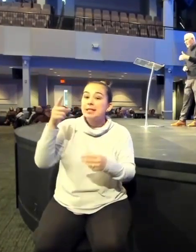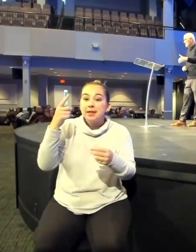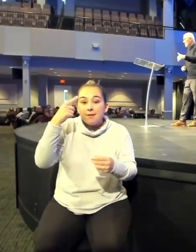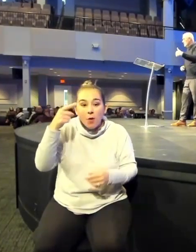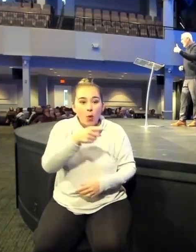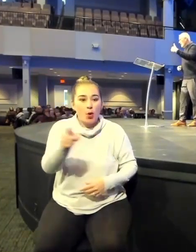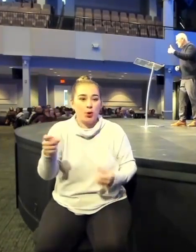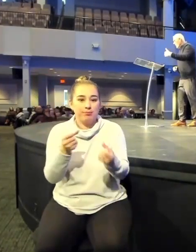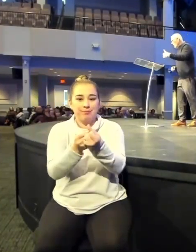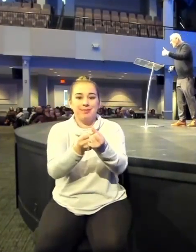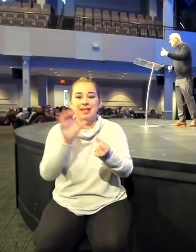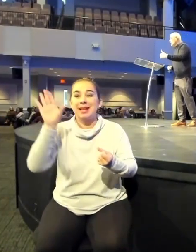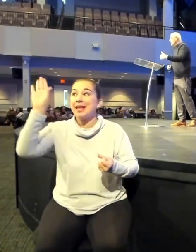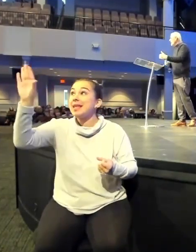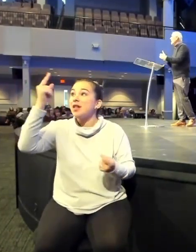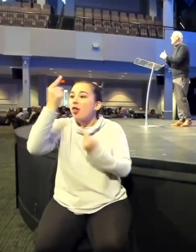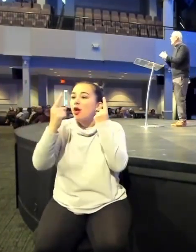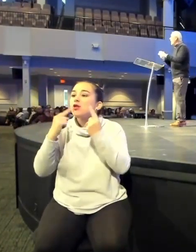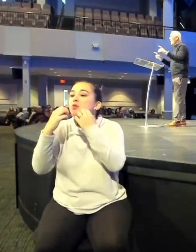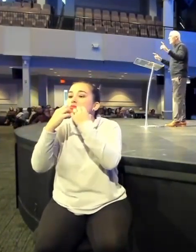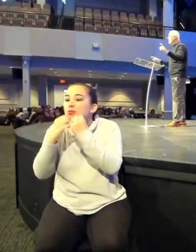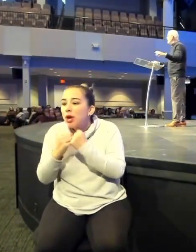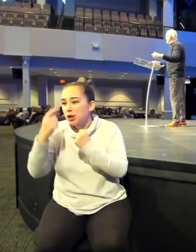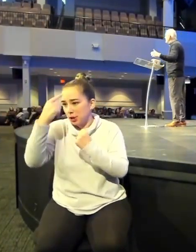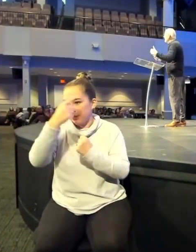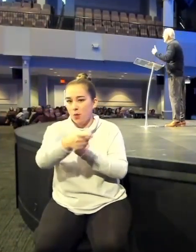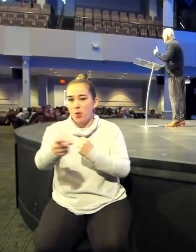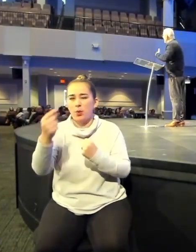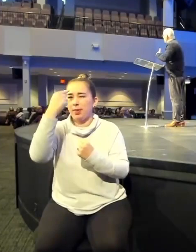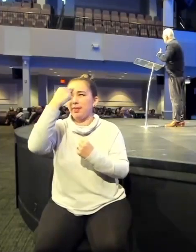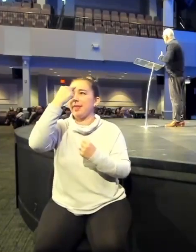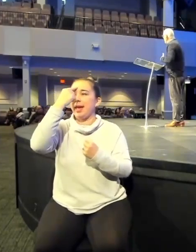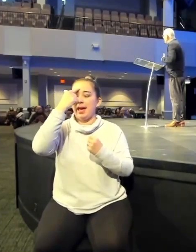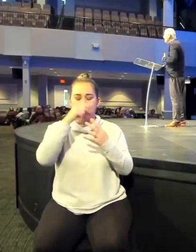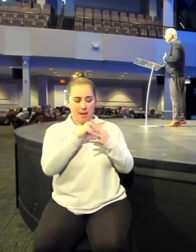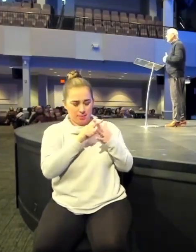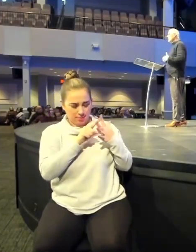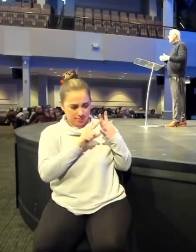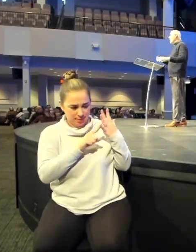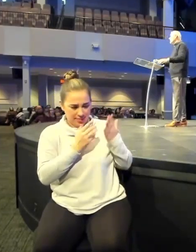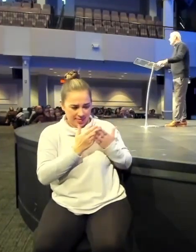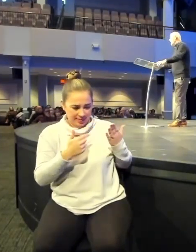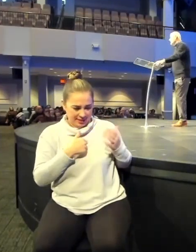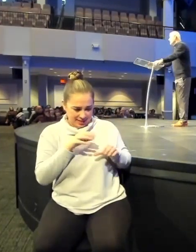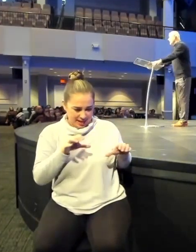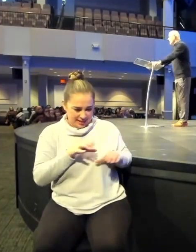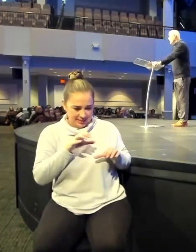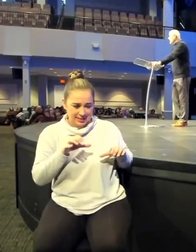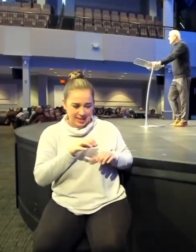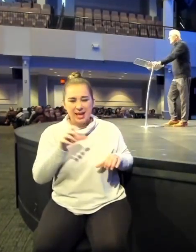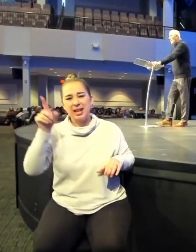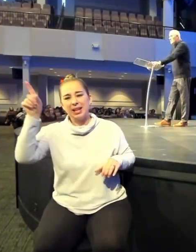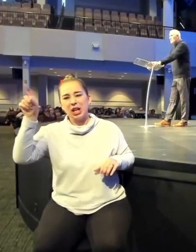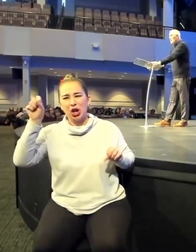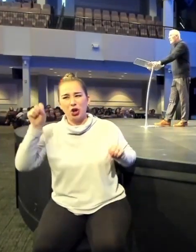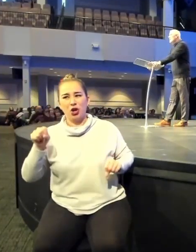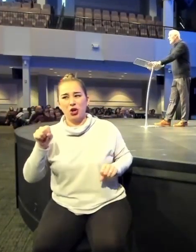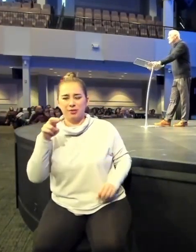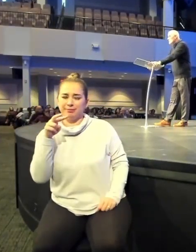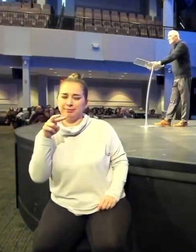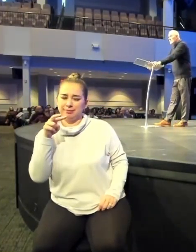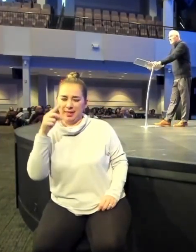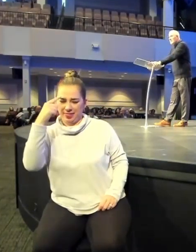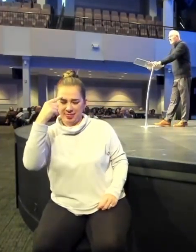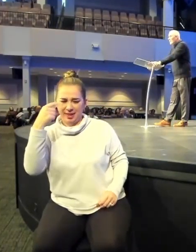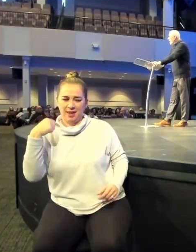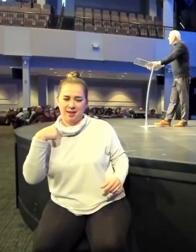are precious toward you. Think about all the things that you and I have done to cause God to think less of us than he